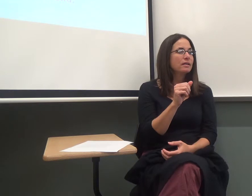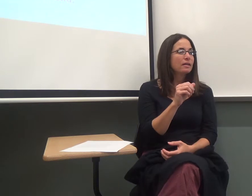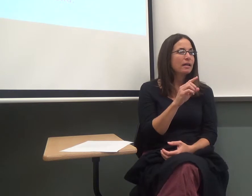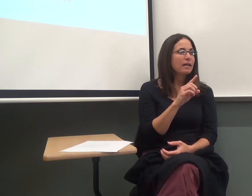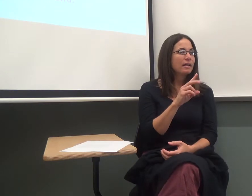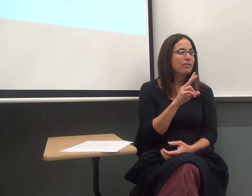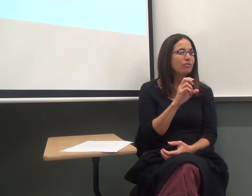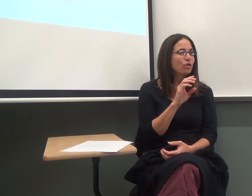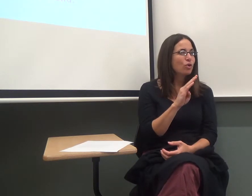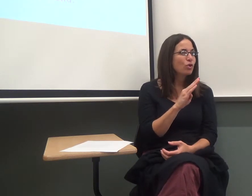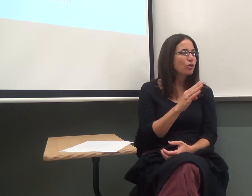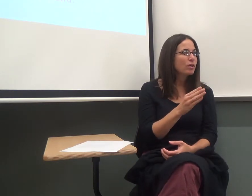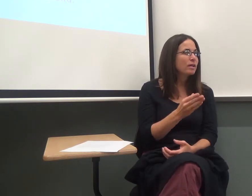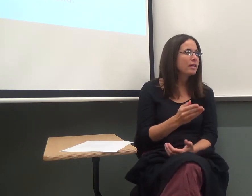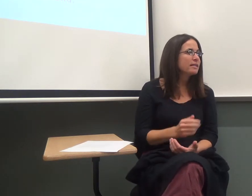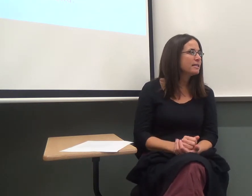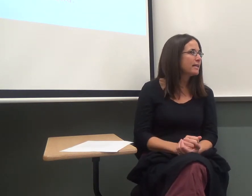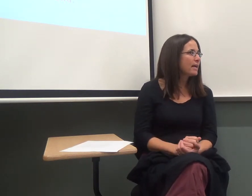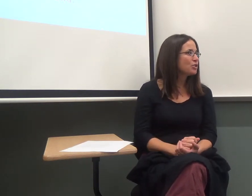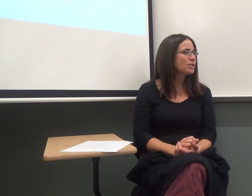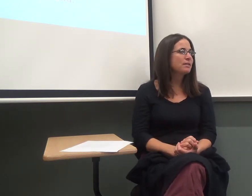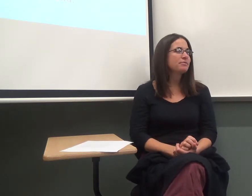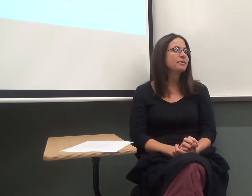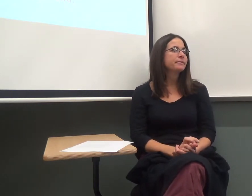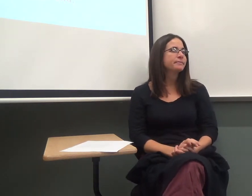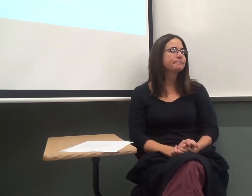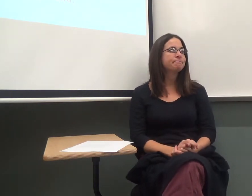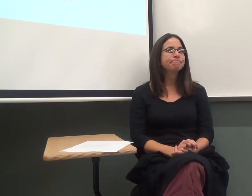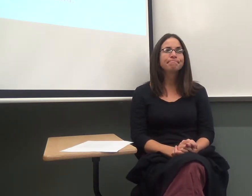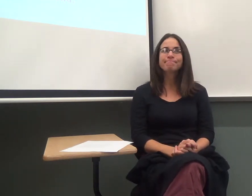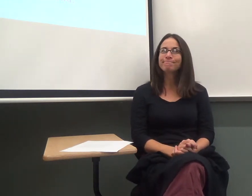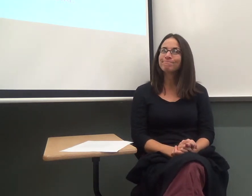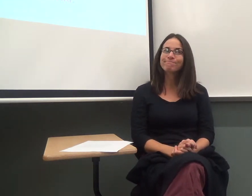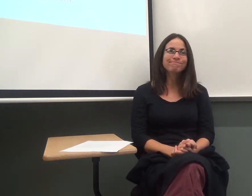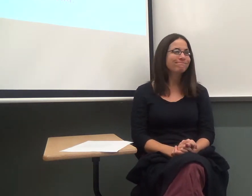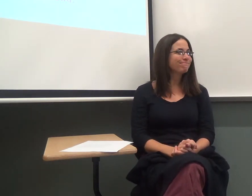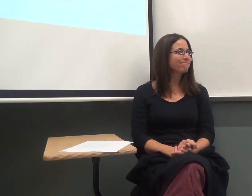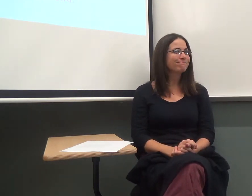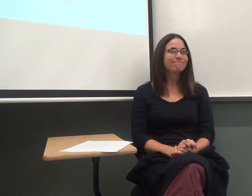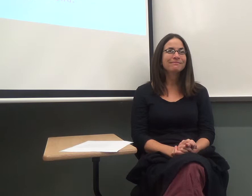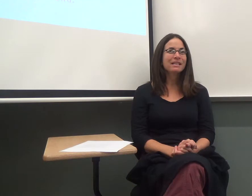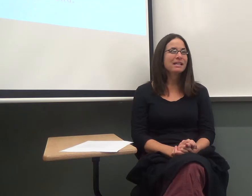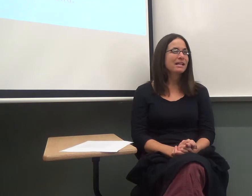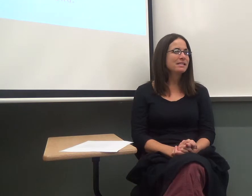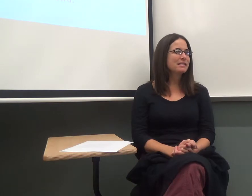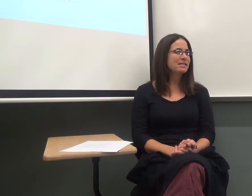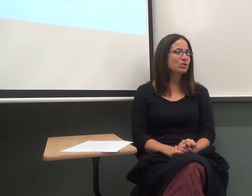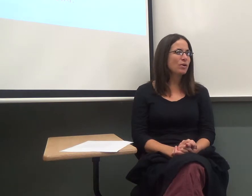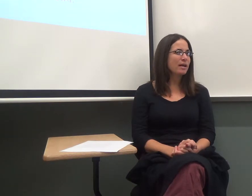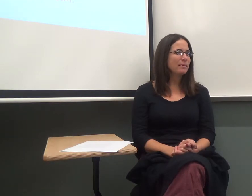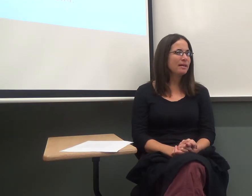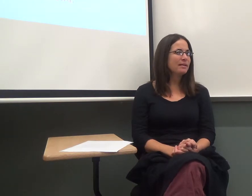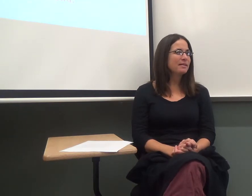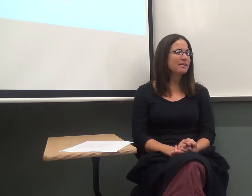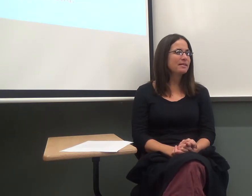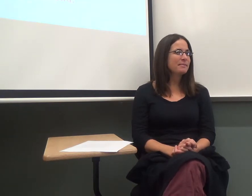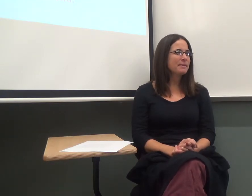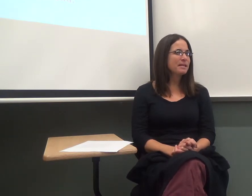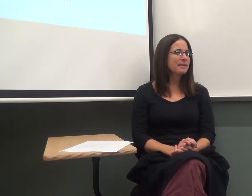It's. Is it an adjective? No, it's not an adjective. Because it's describing something?